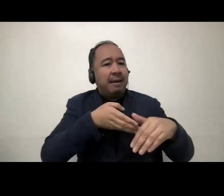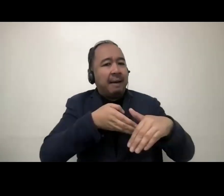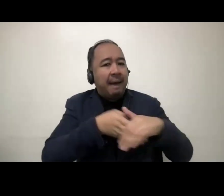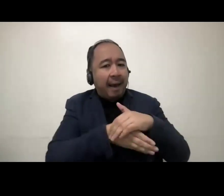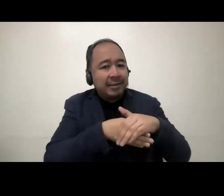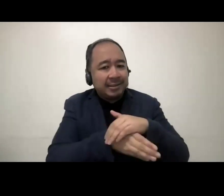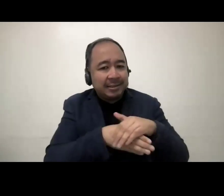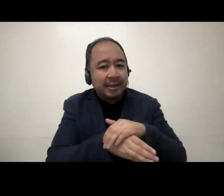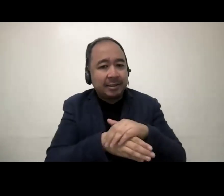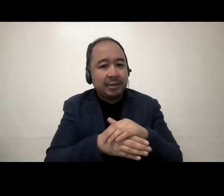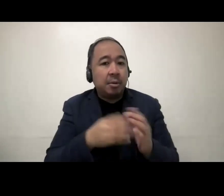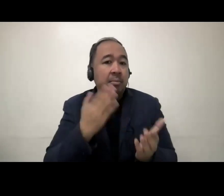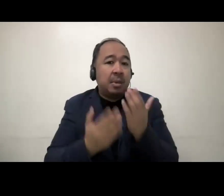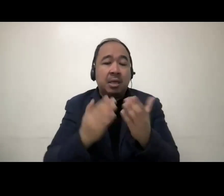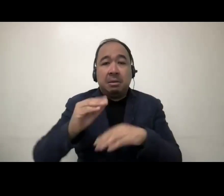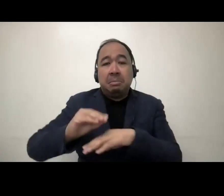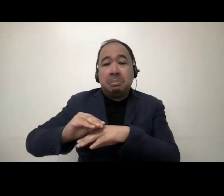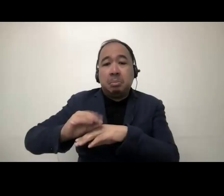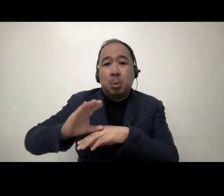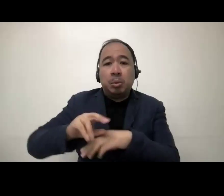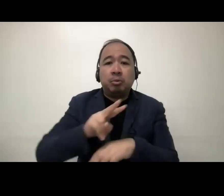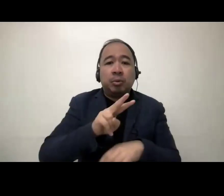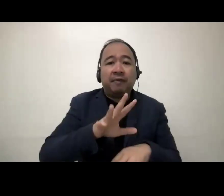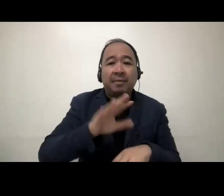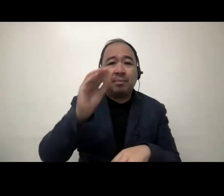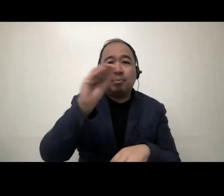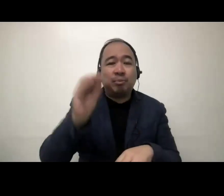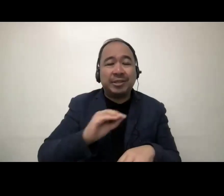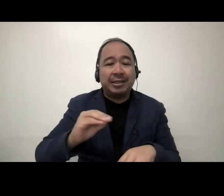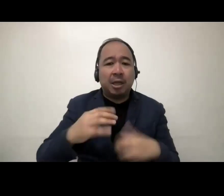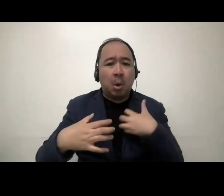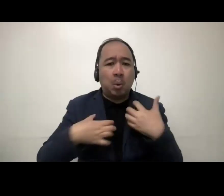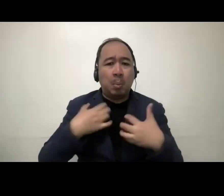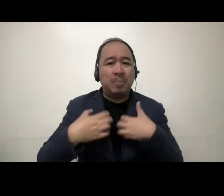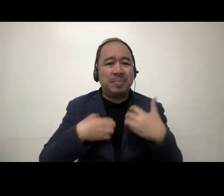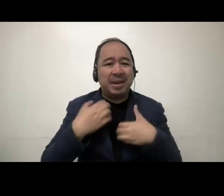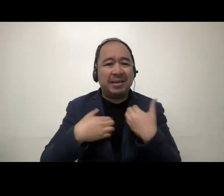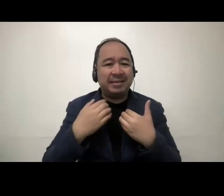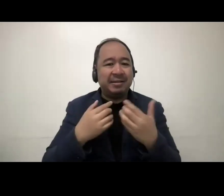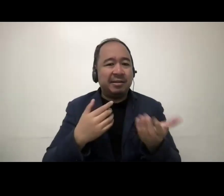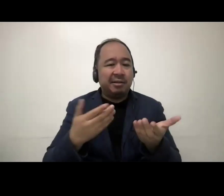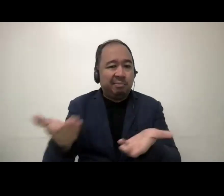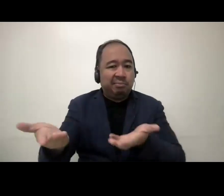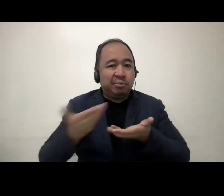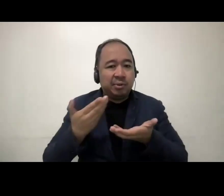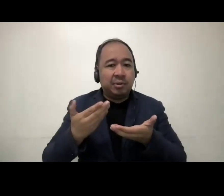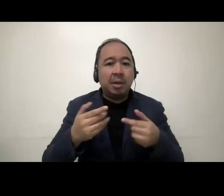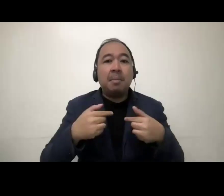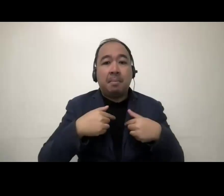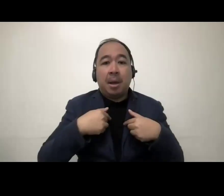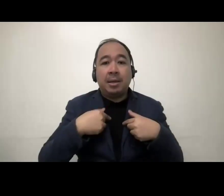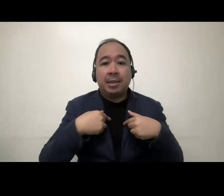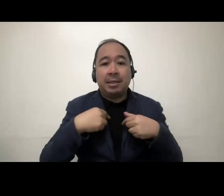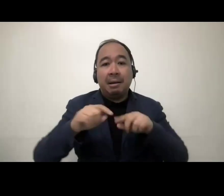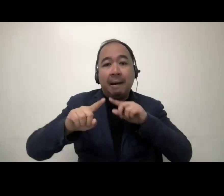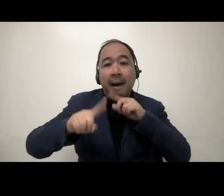Development Bank and MiCo at the IADB, which has around 1/4 of the cases that they deal with. So 25%